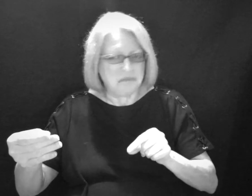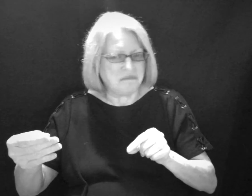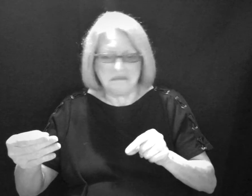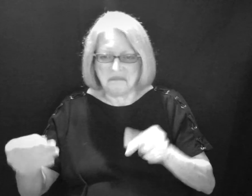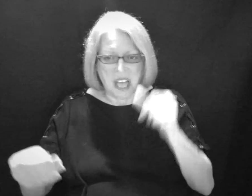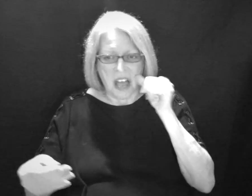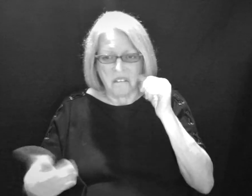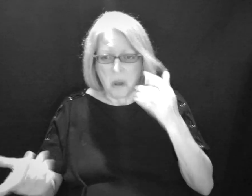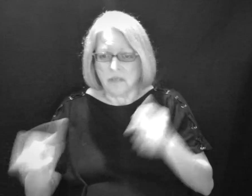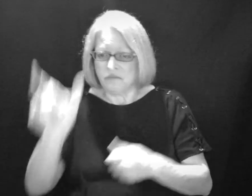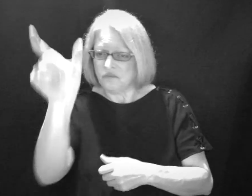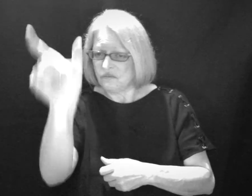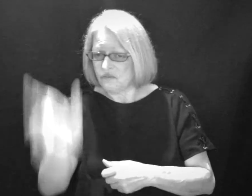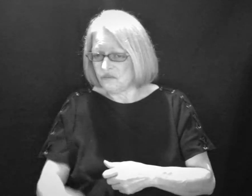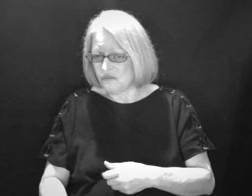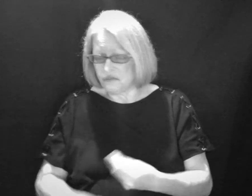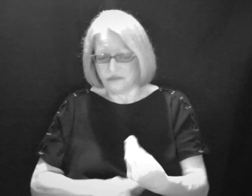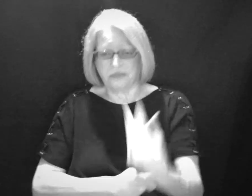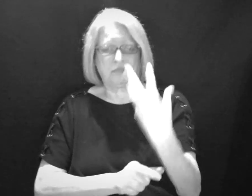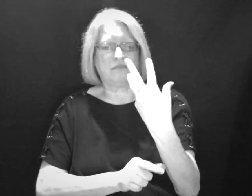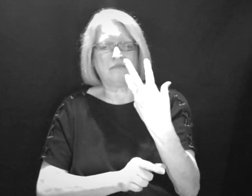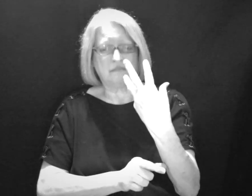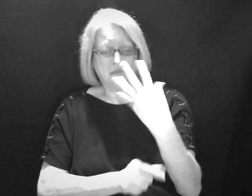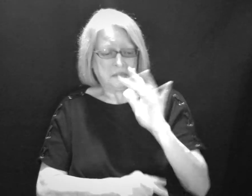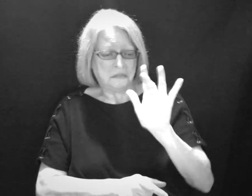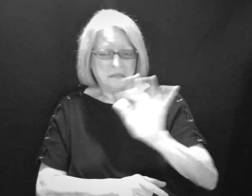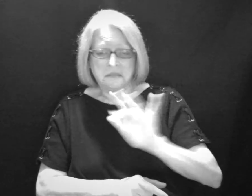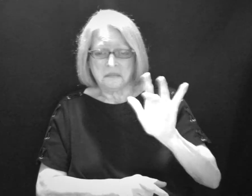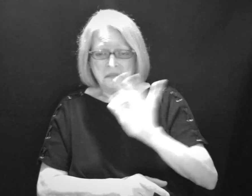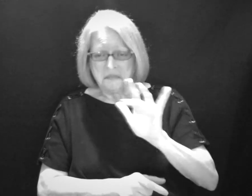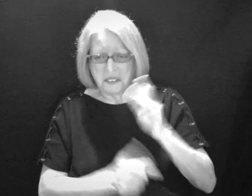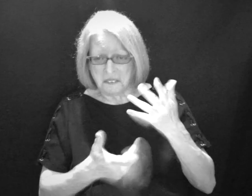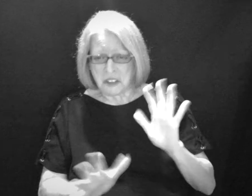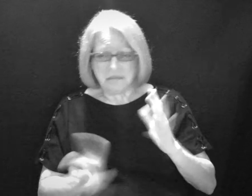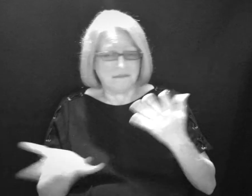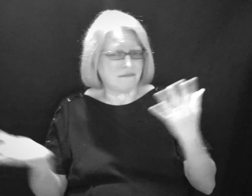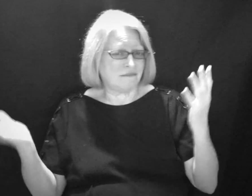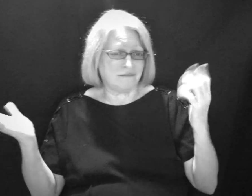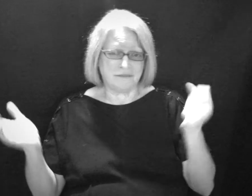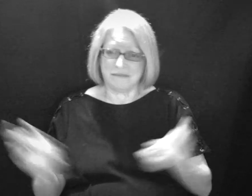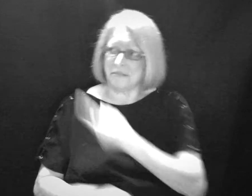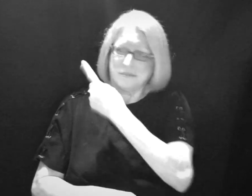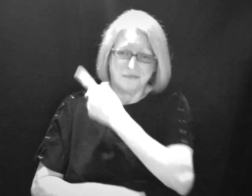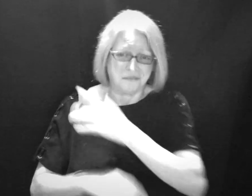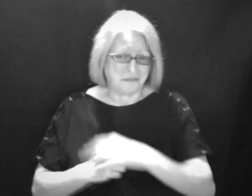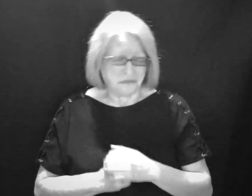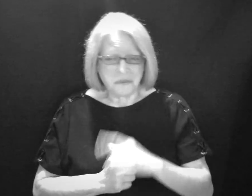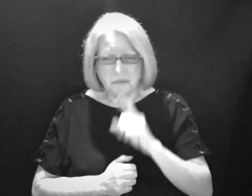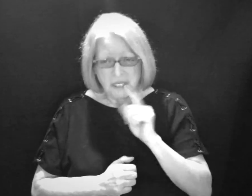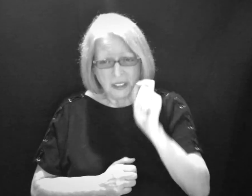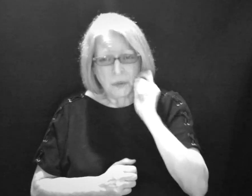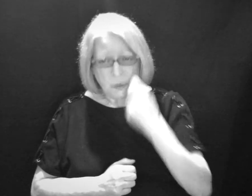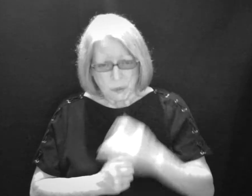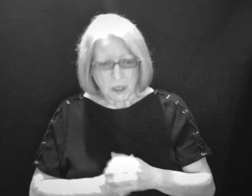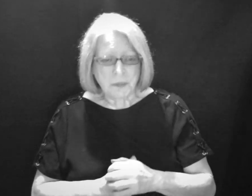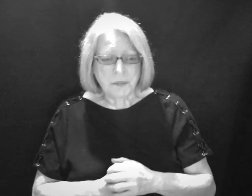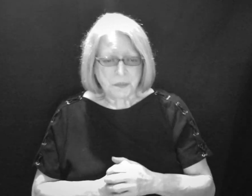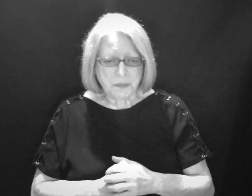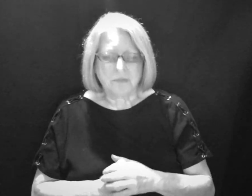can see that the website is looking really good now. The next thing that I want to do is add 3 boxes here. One of my dog,